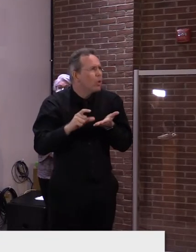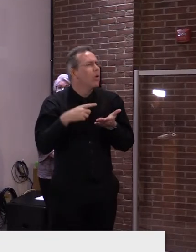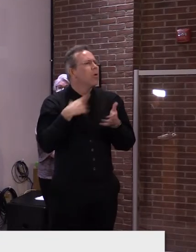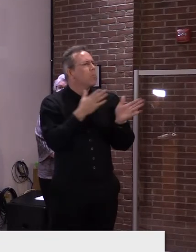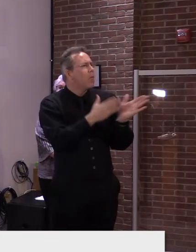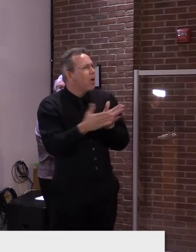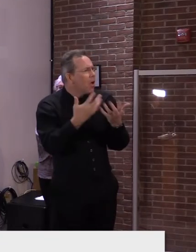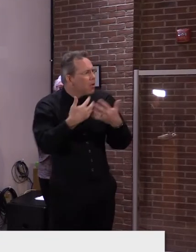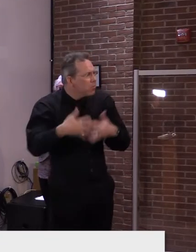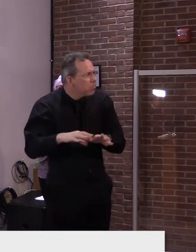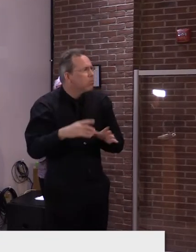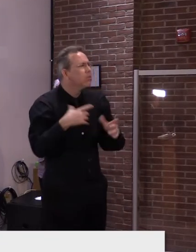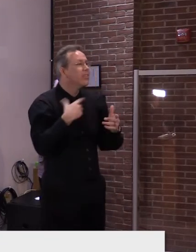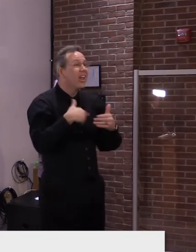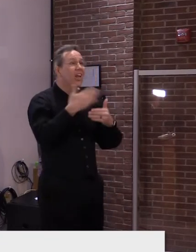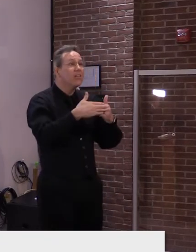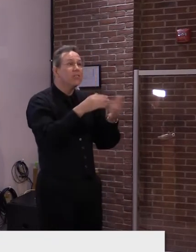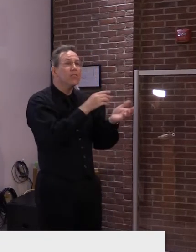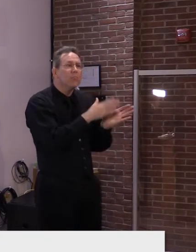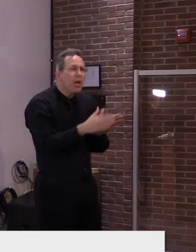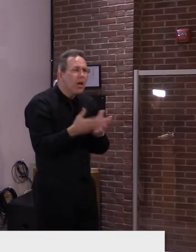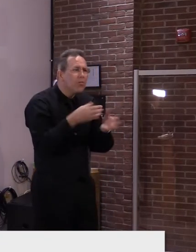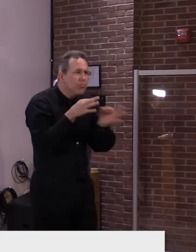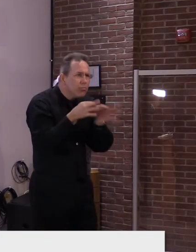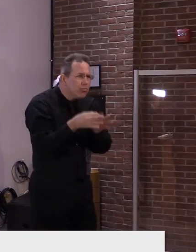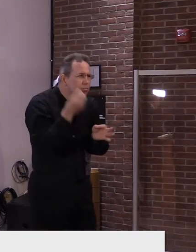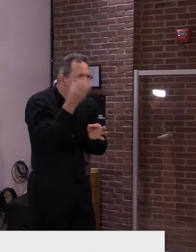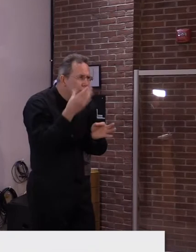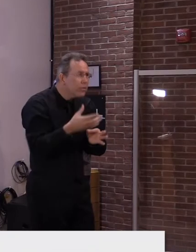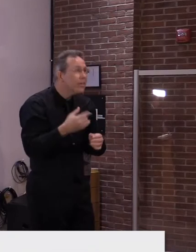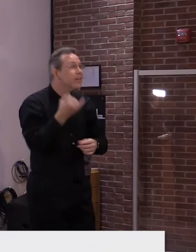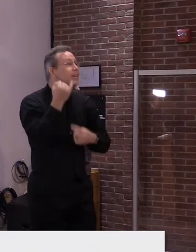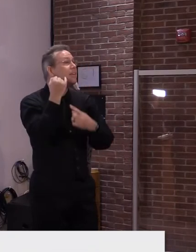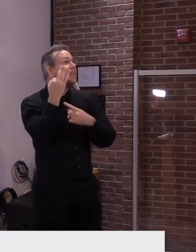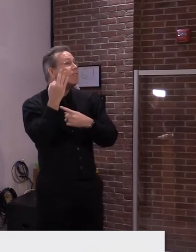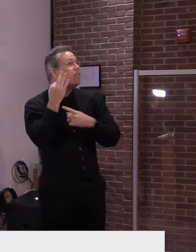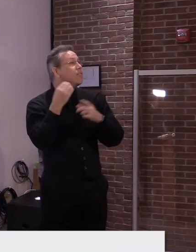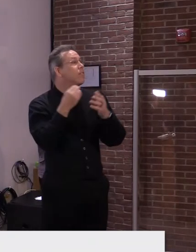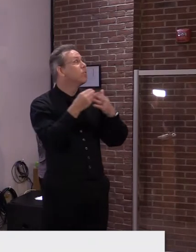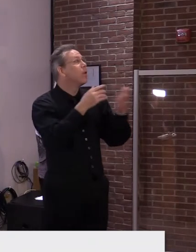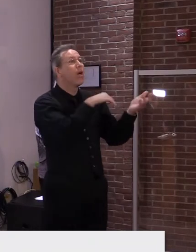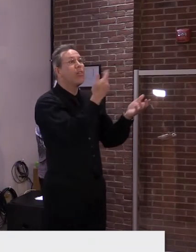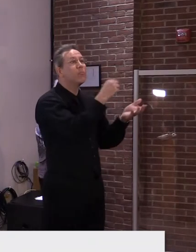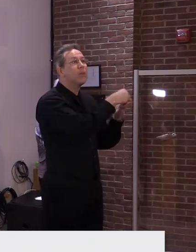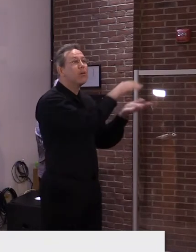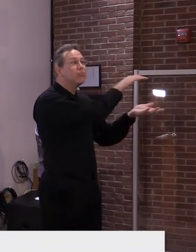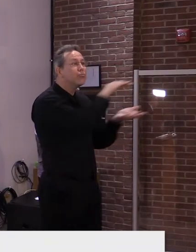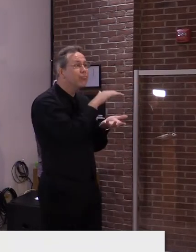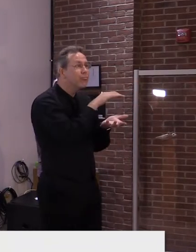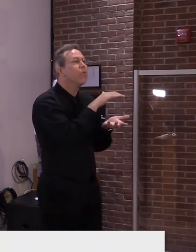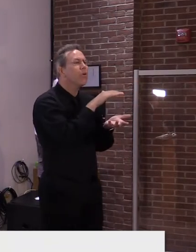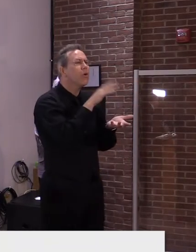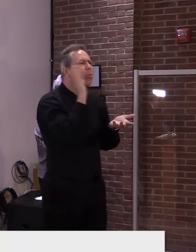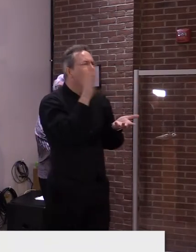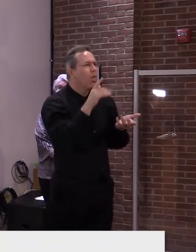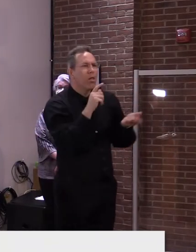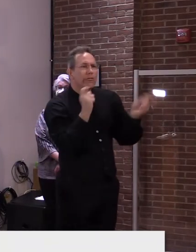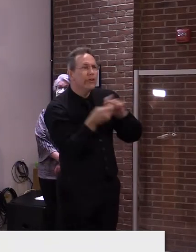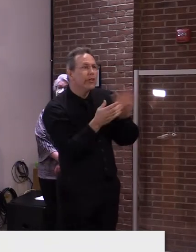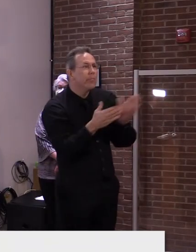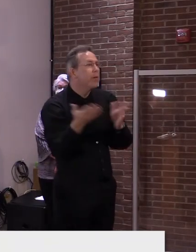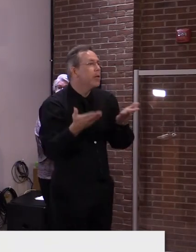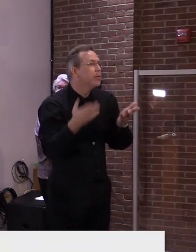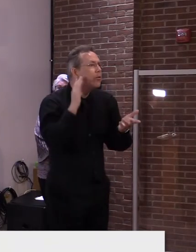position. House representatives, they have to get their budget out, I think, by today. So they're ramping up to do